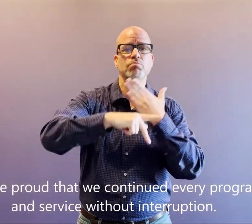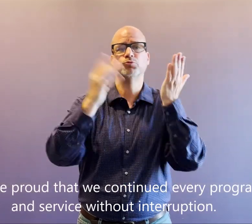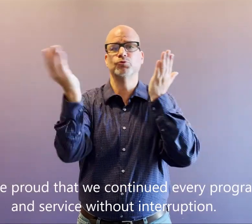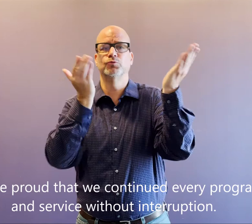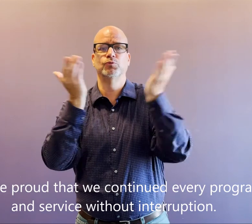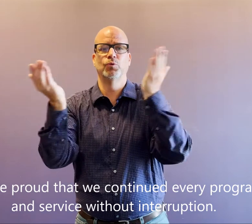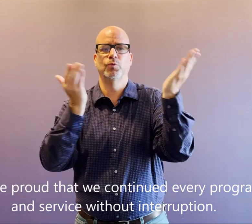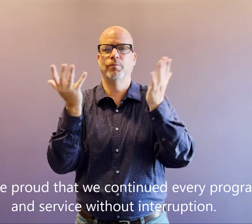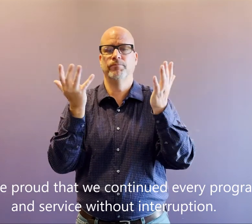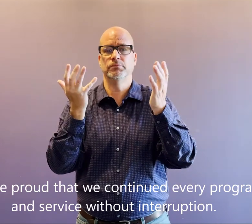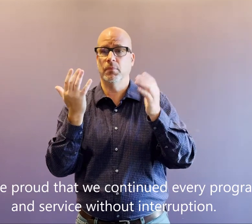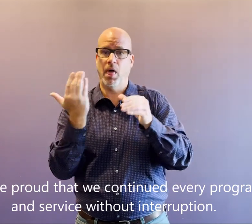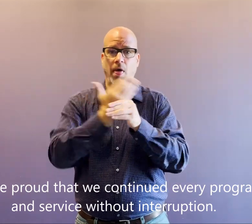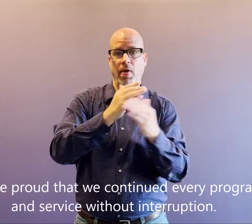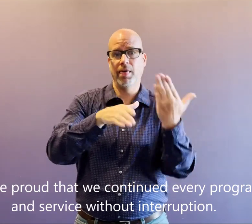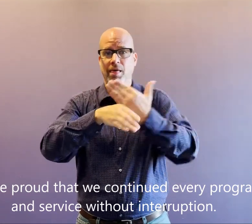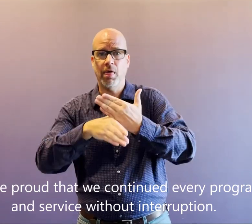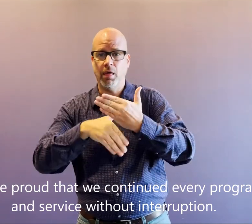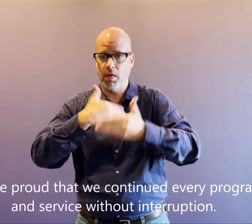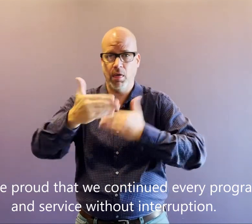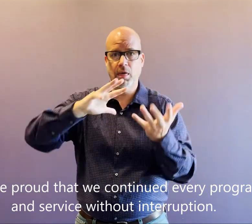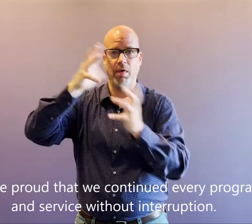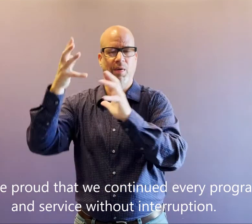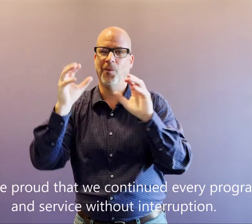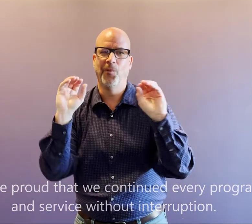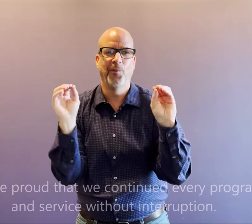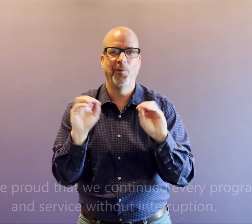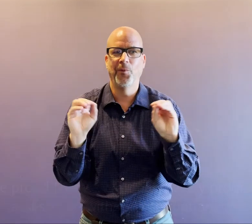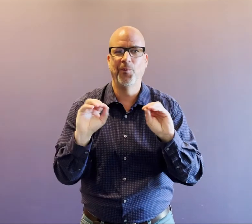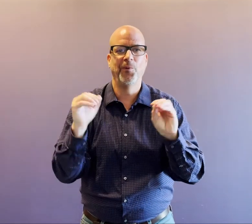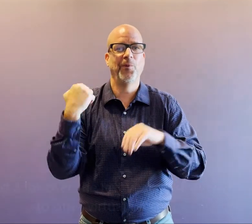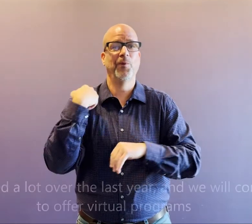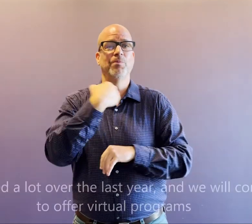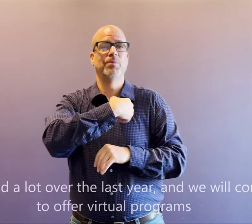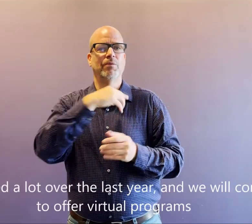We are proud that we continued every program and service without interruption.